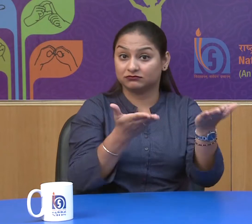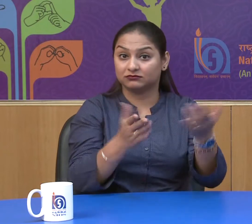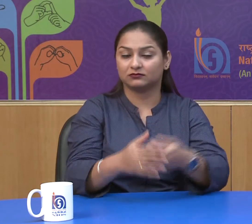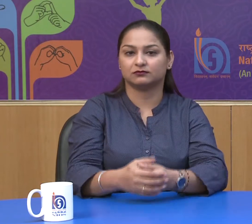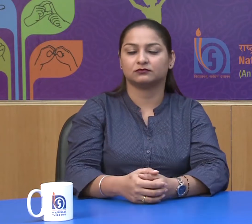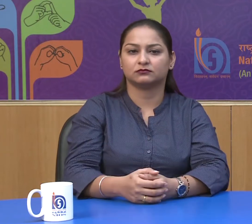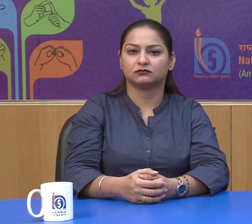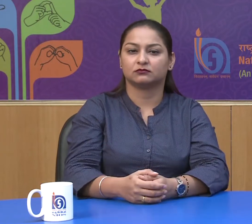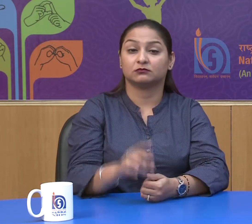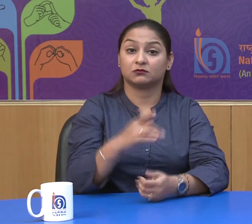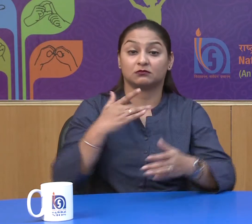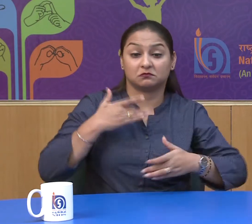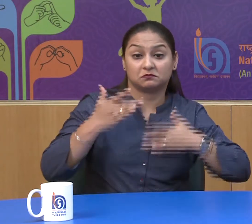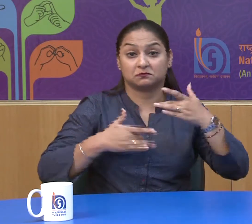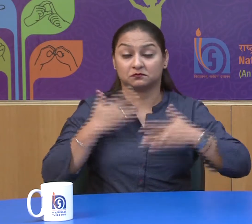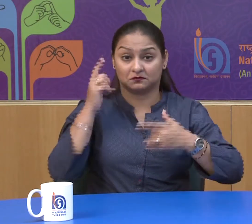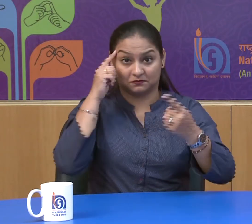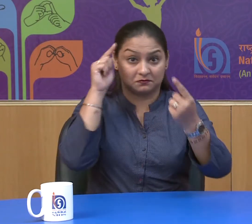were interested in trading with India.